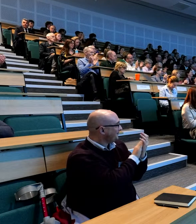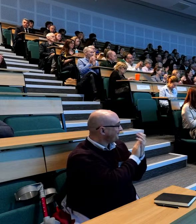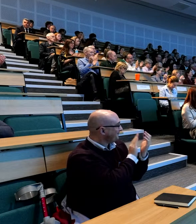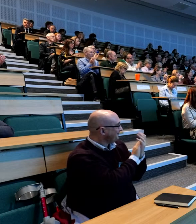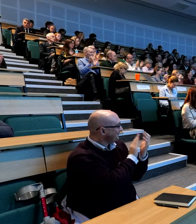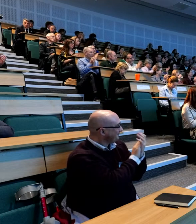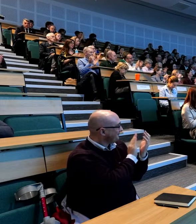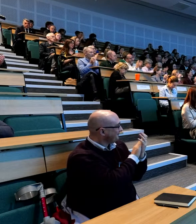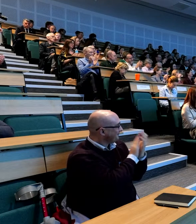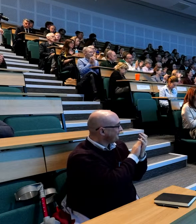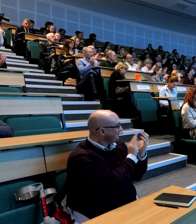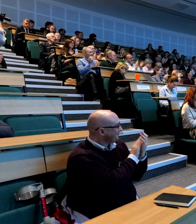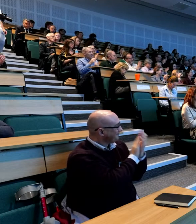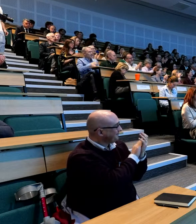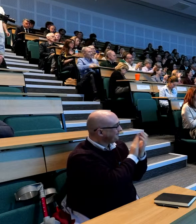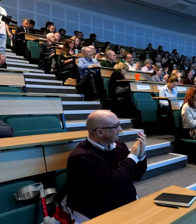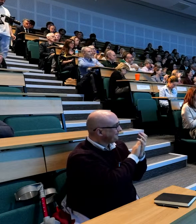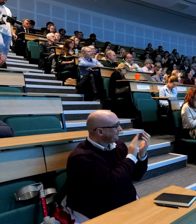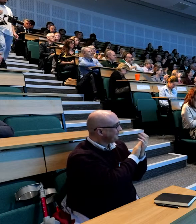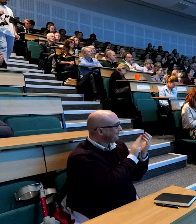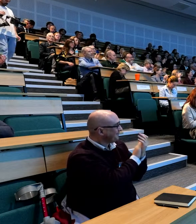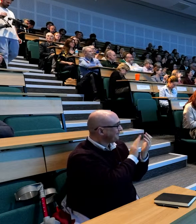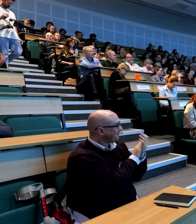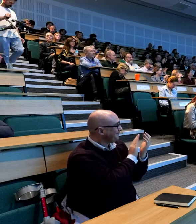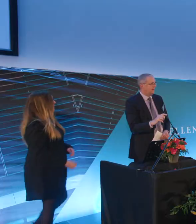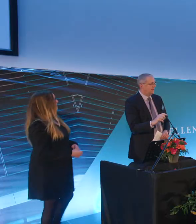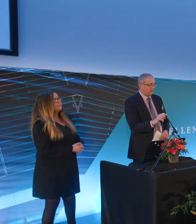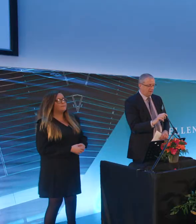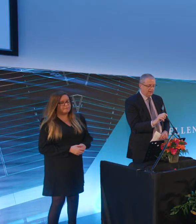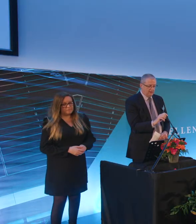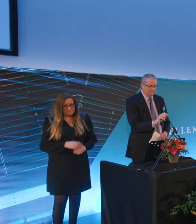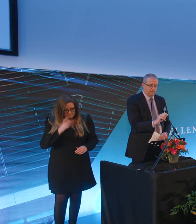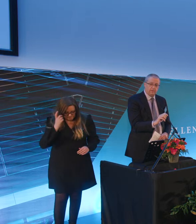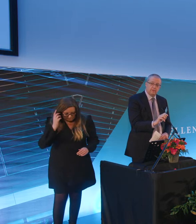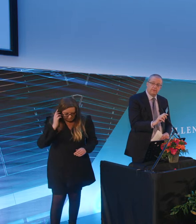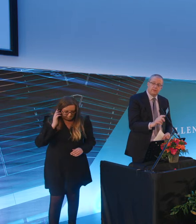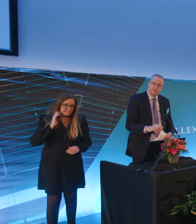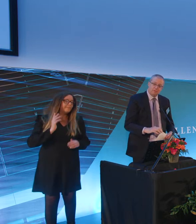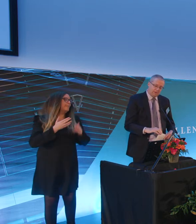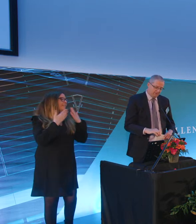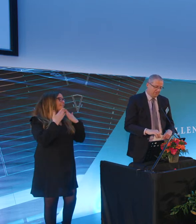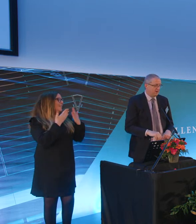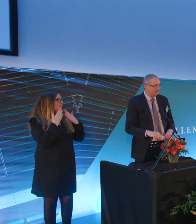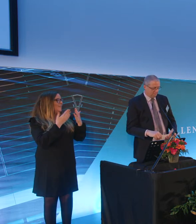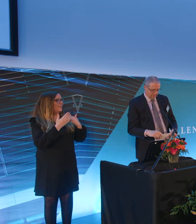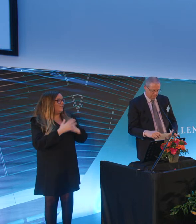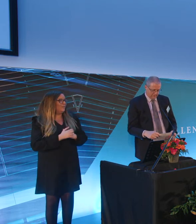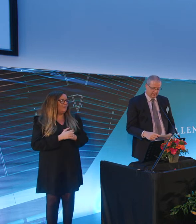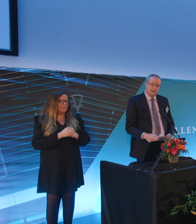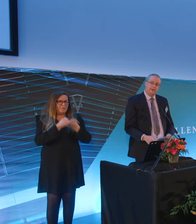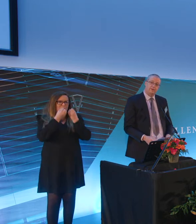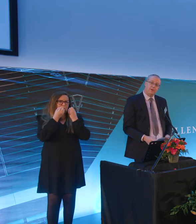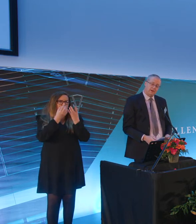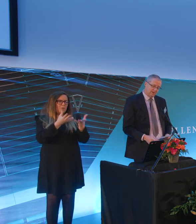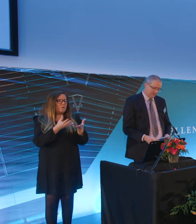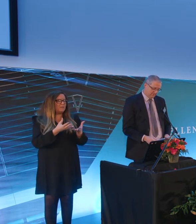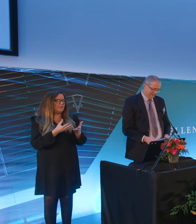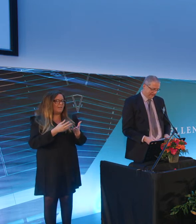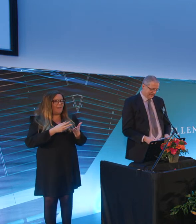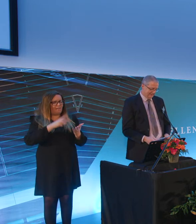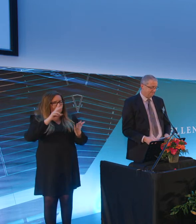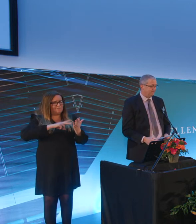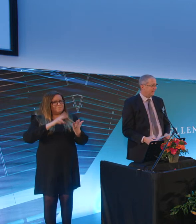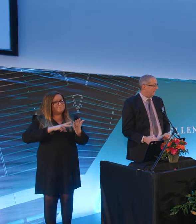Thank you, Edie, for terrific piece of writing and beautifully read